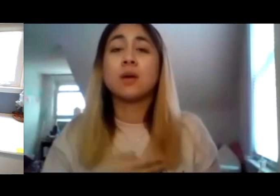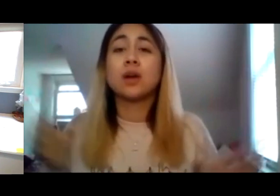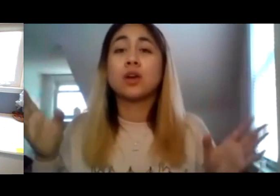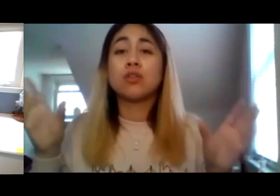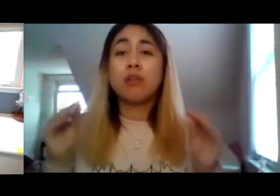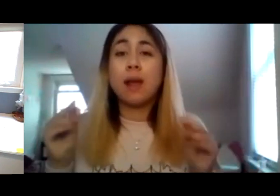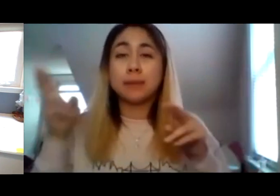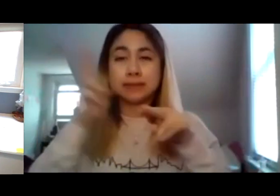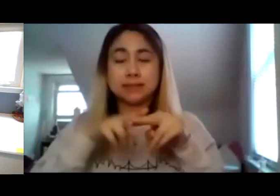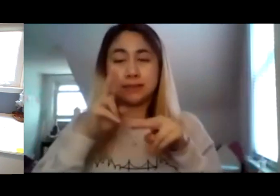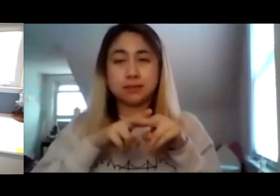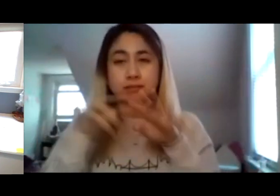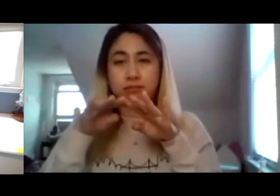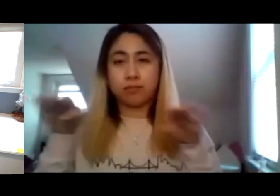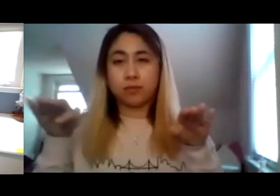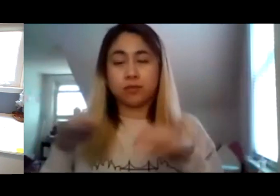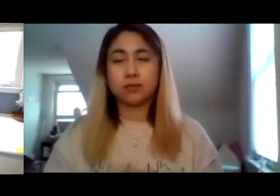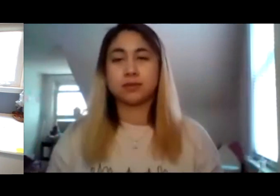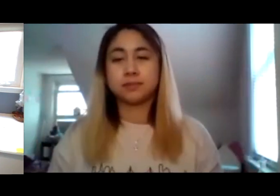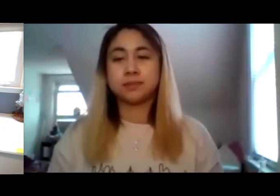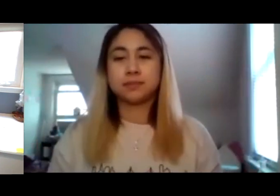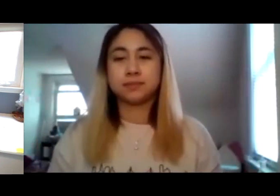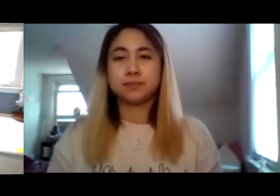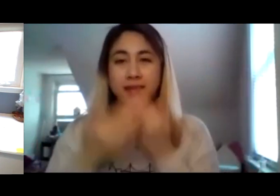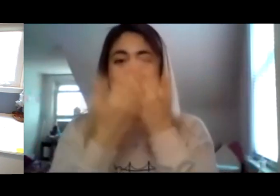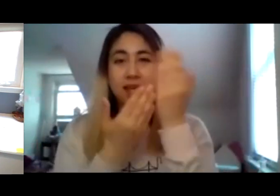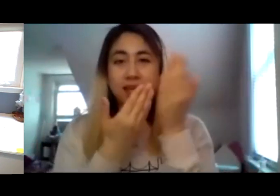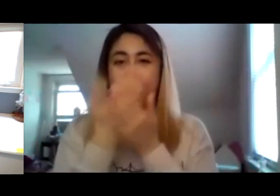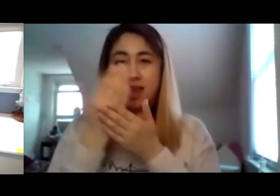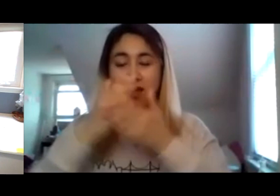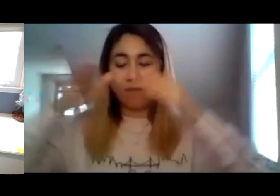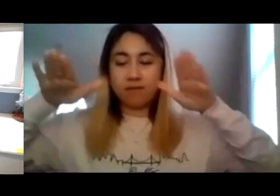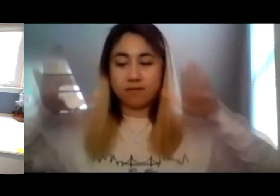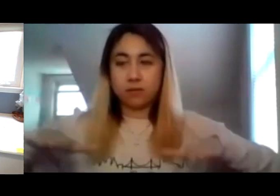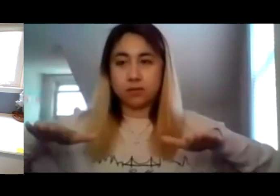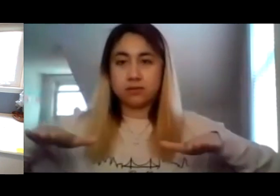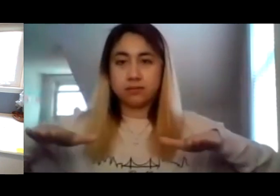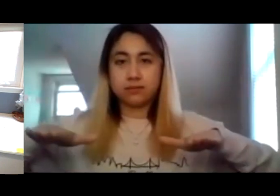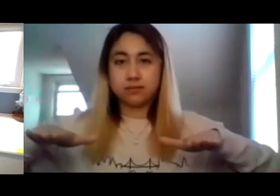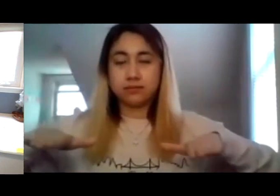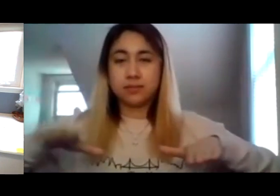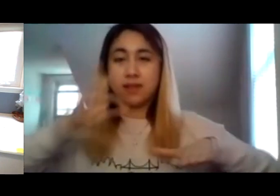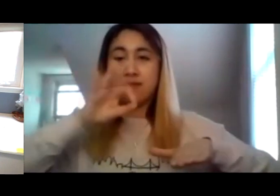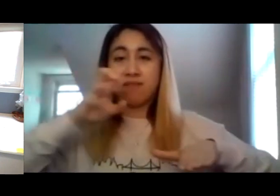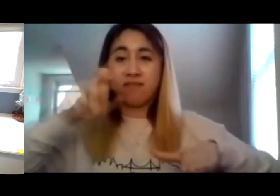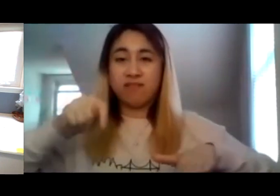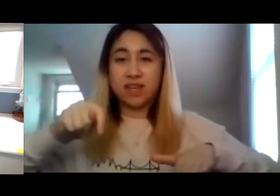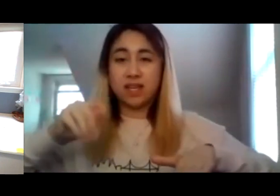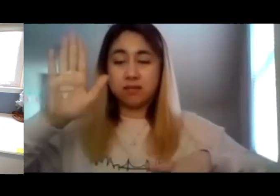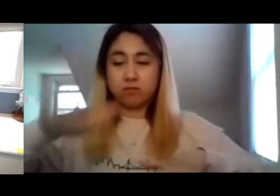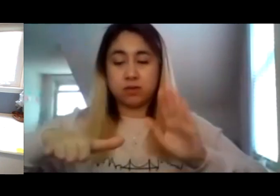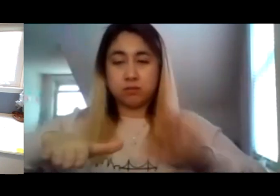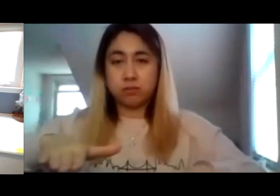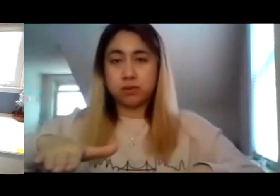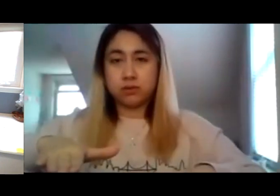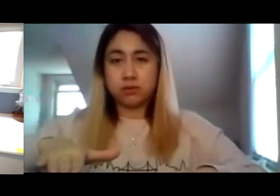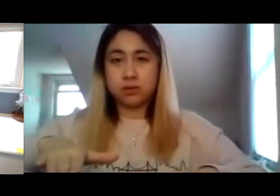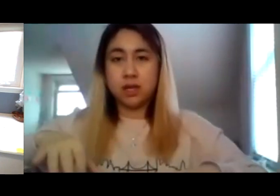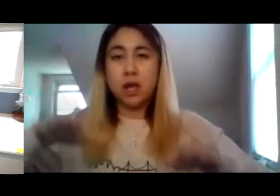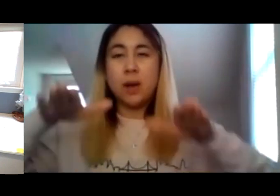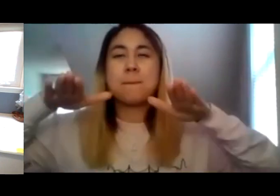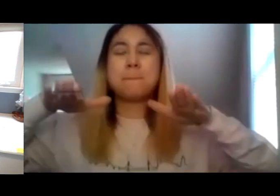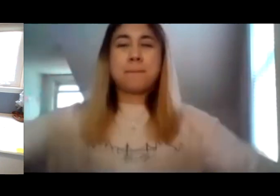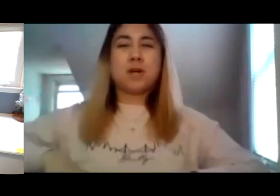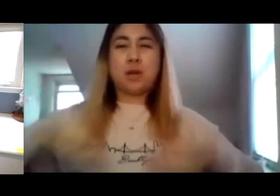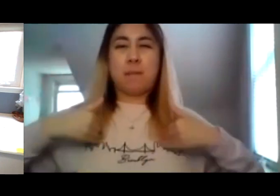sit on our bottom, and we put our hands into the floor, push our feet into the floor, and we push our bodies